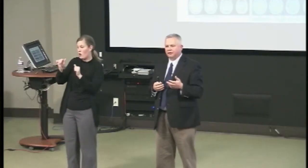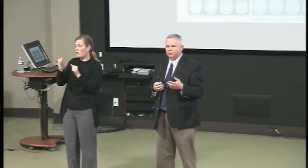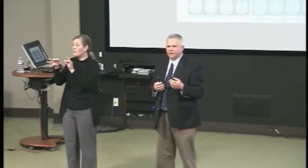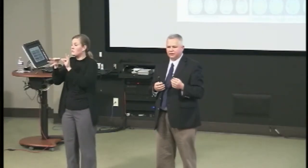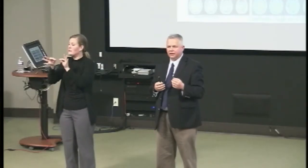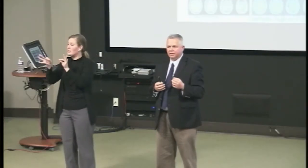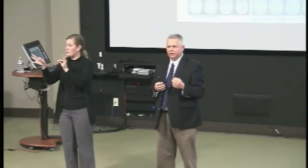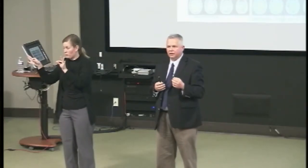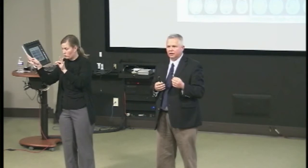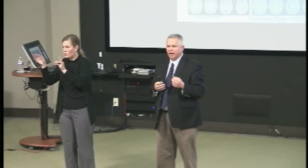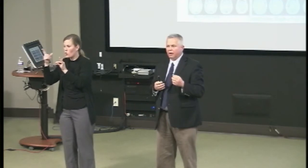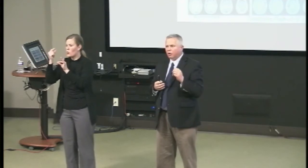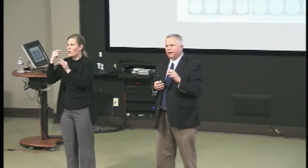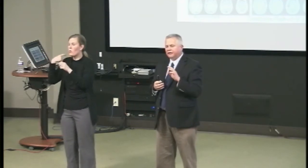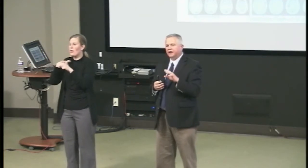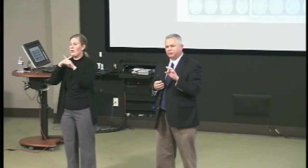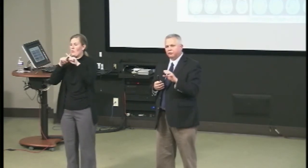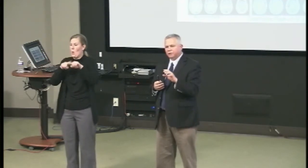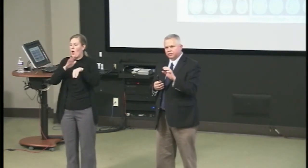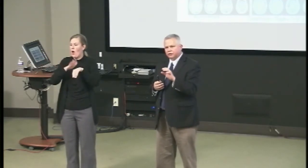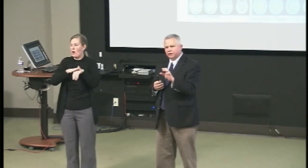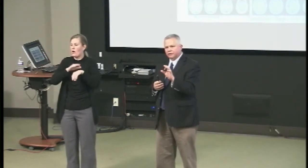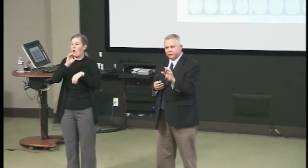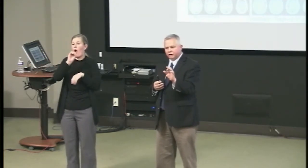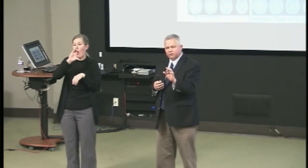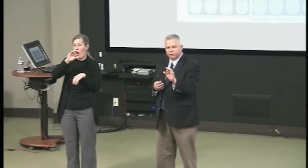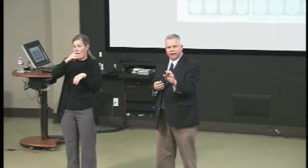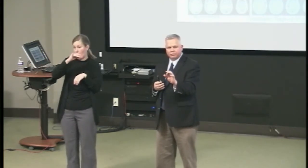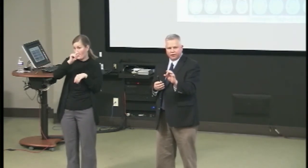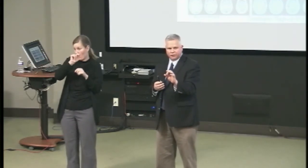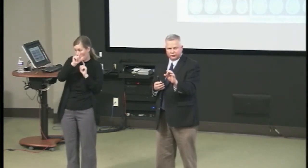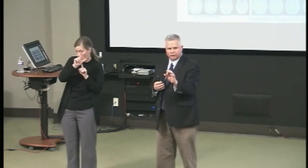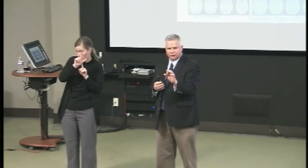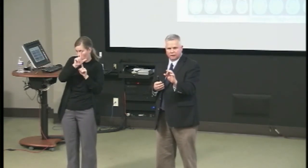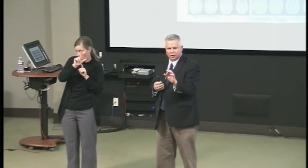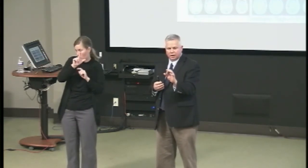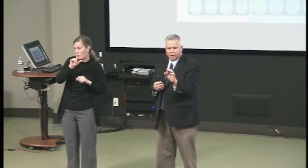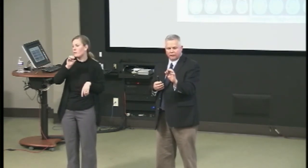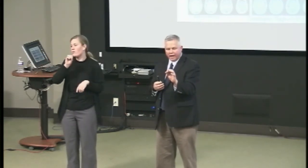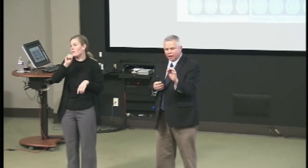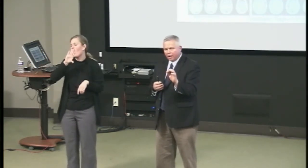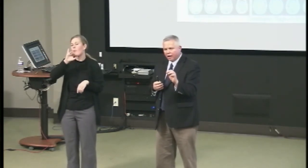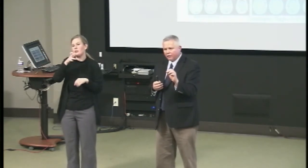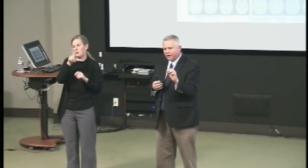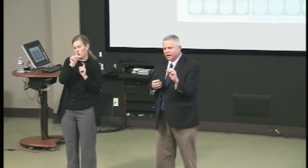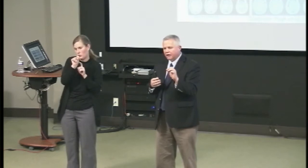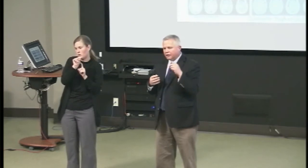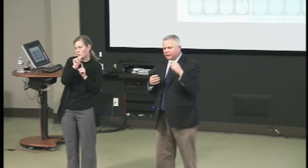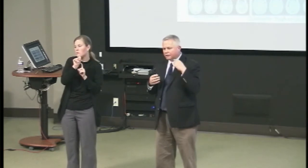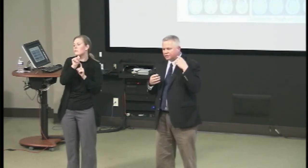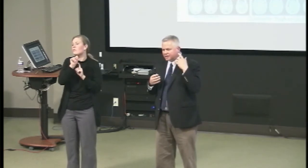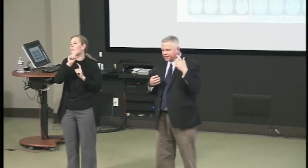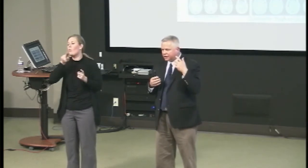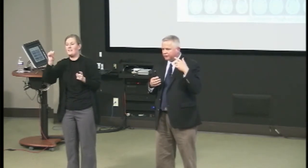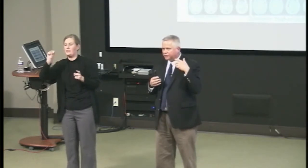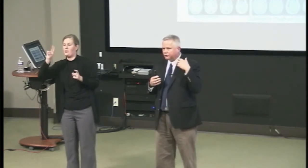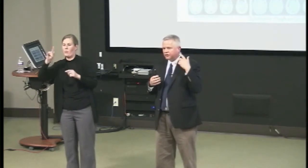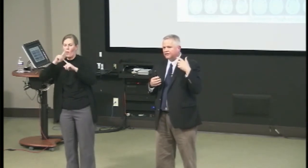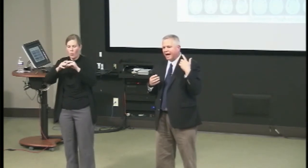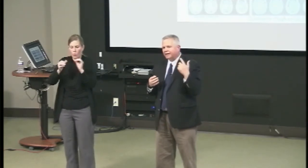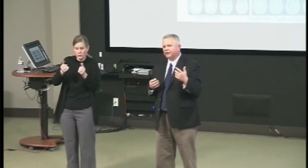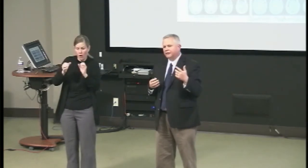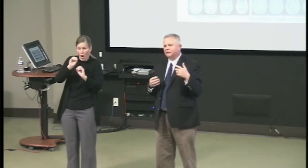syntactic complexity. And what we ended up doing was looking for those brain regions that are sensitive